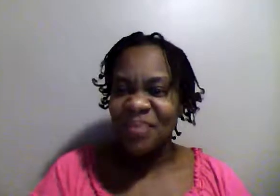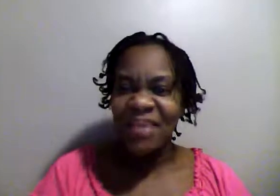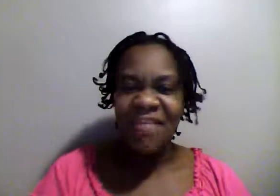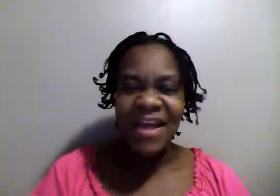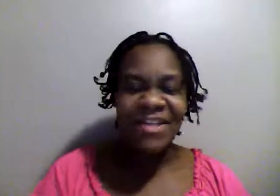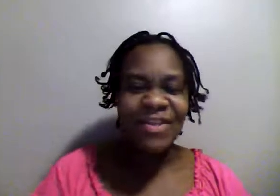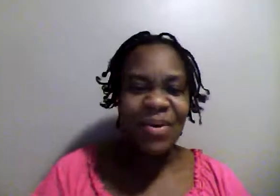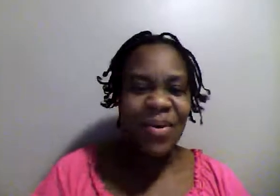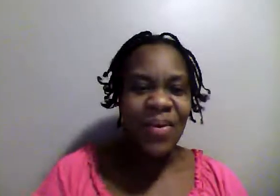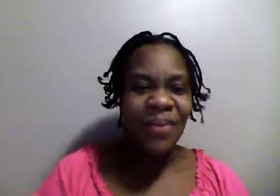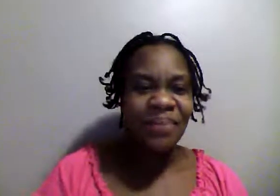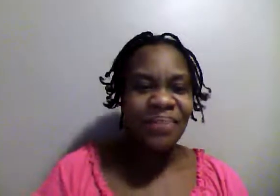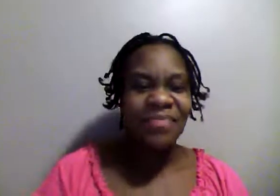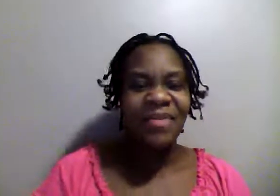Right, so